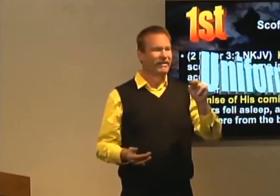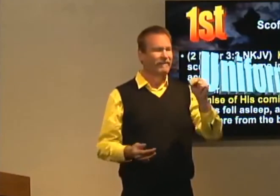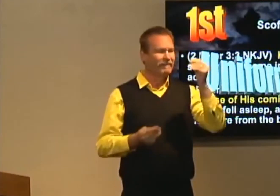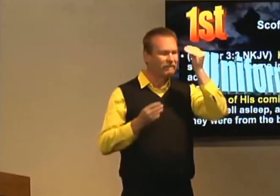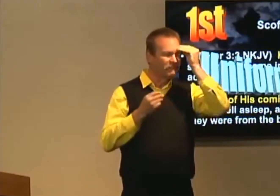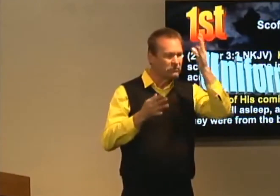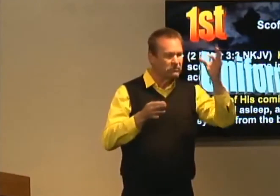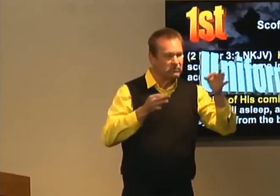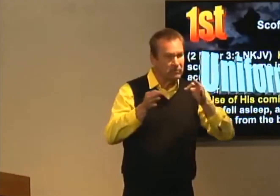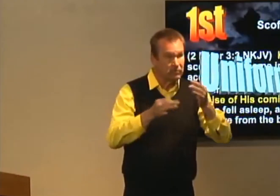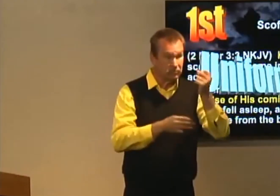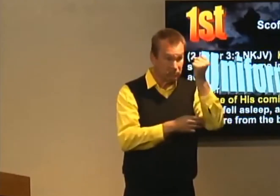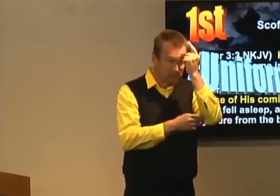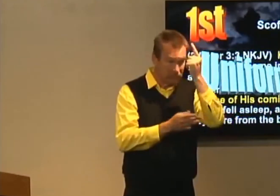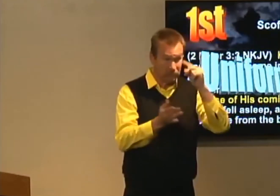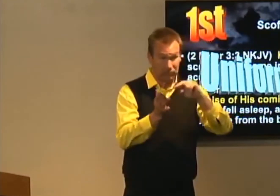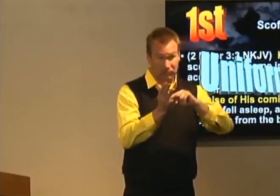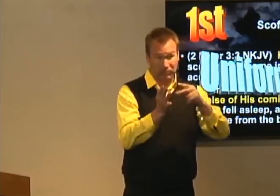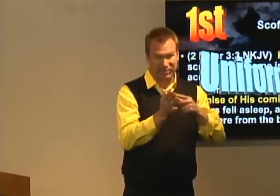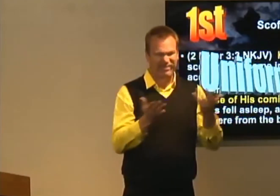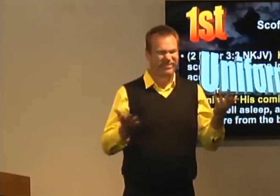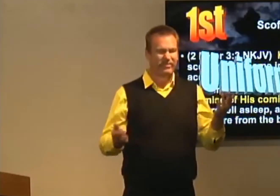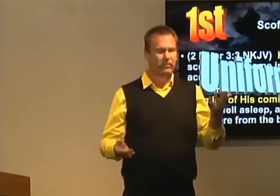are uninformed.